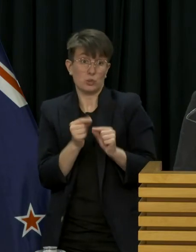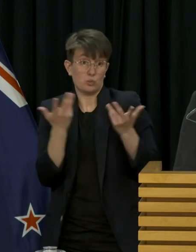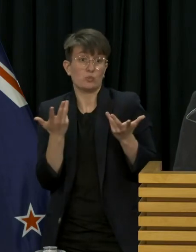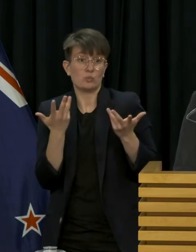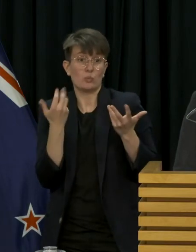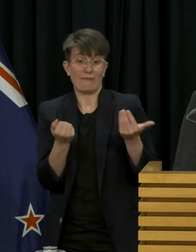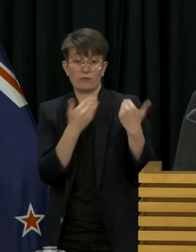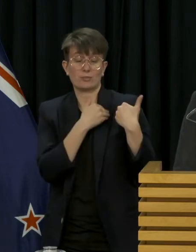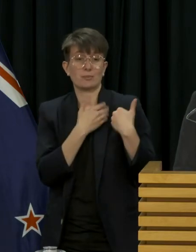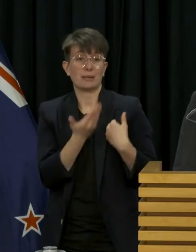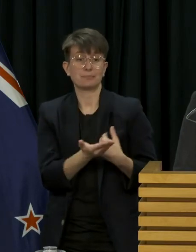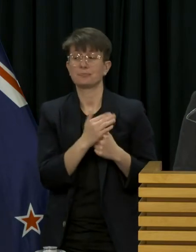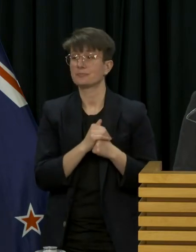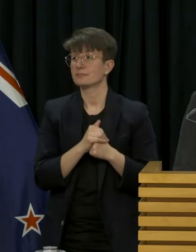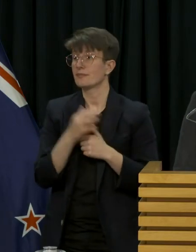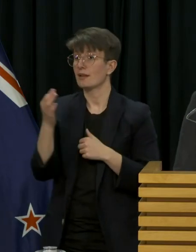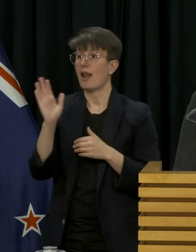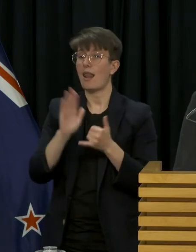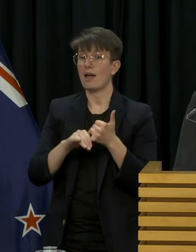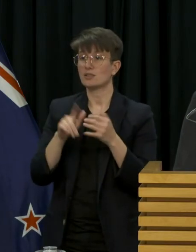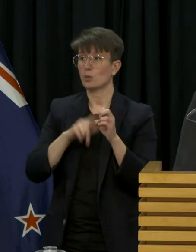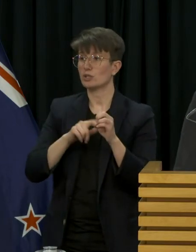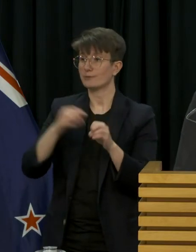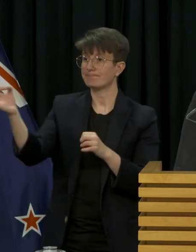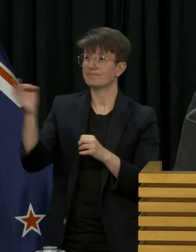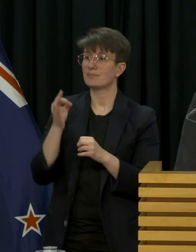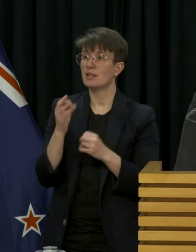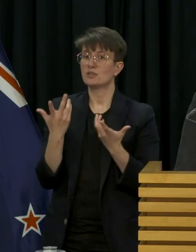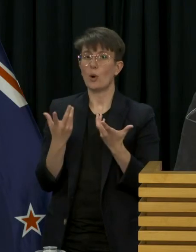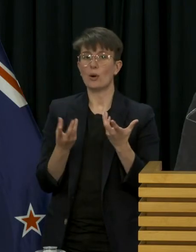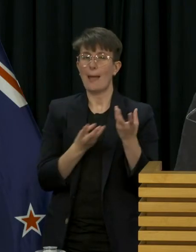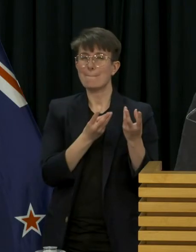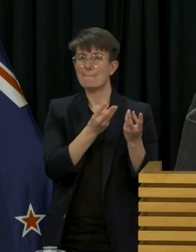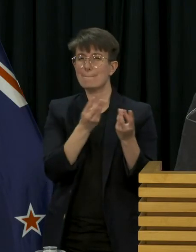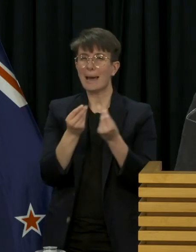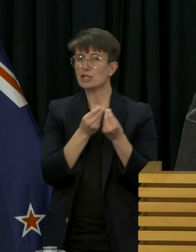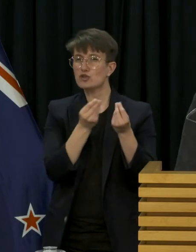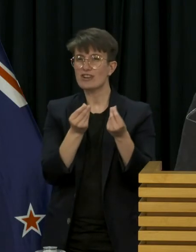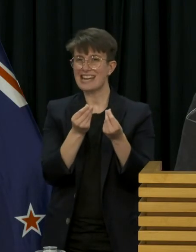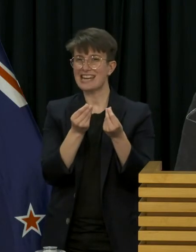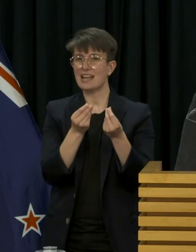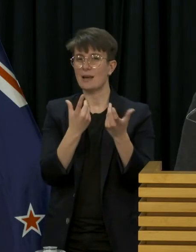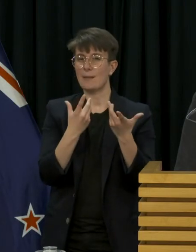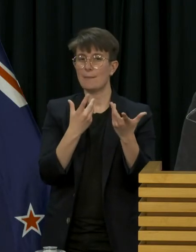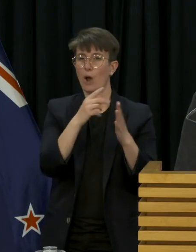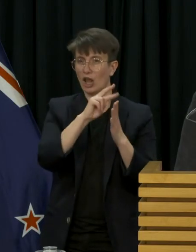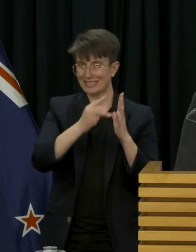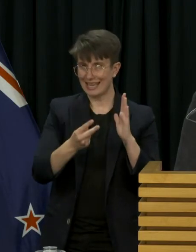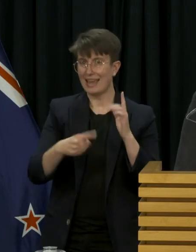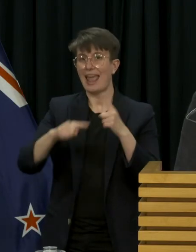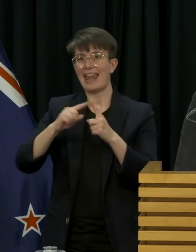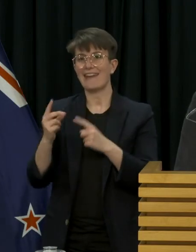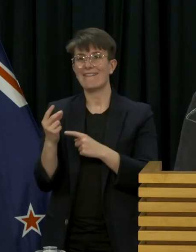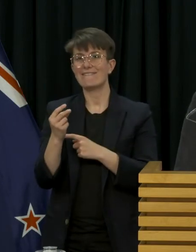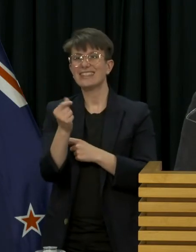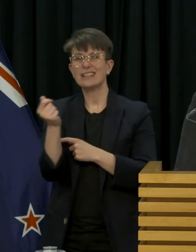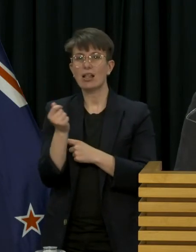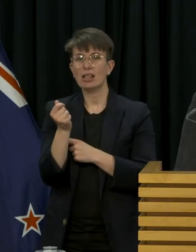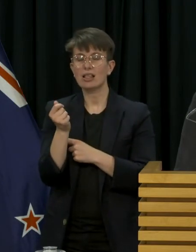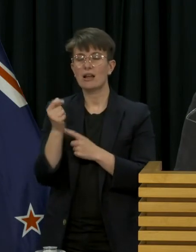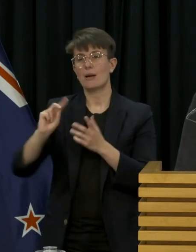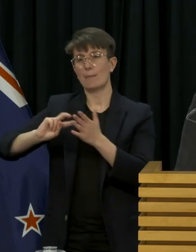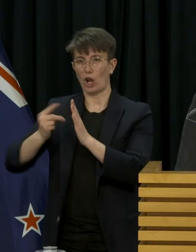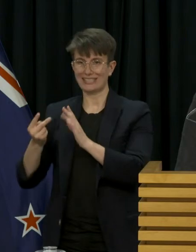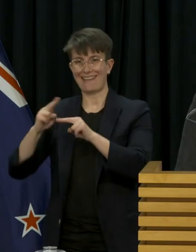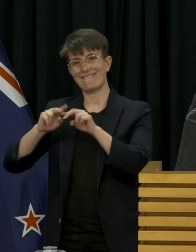of monetary policy and fiscal policy and the relationship between the two, clearly everything the Reserve Bank does, it's really pulled out